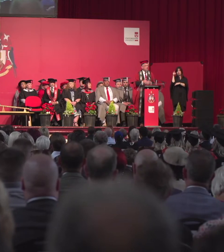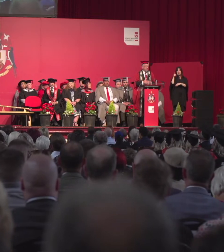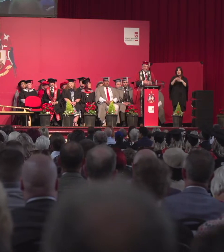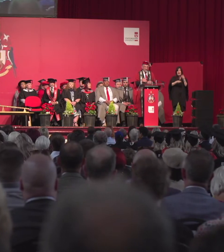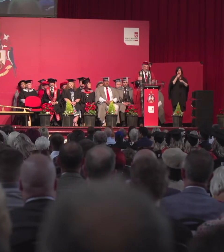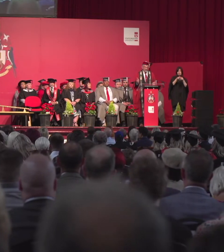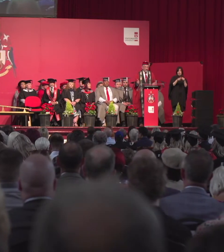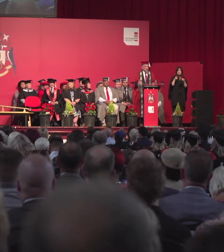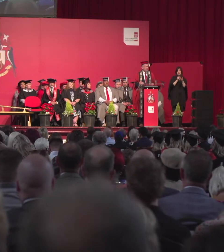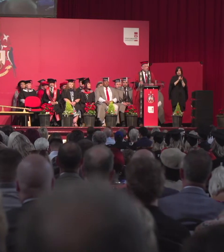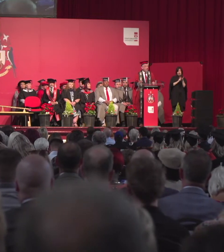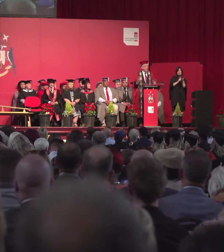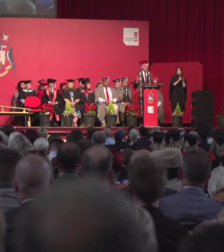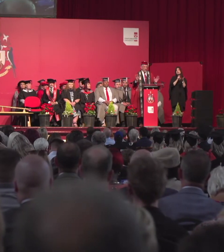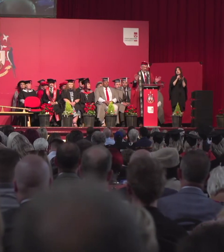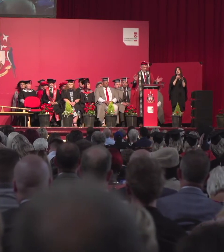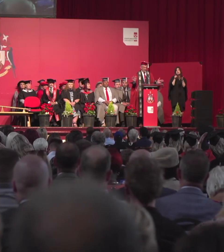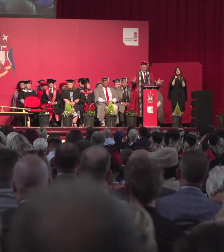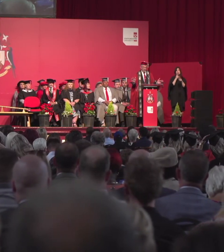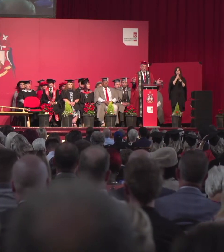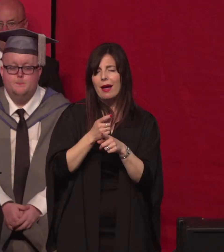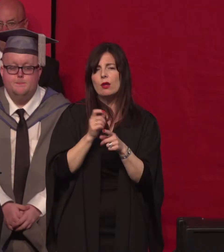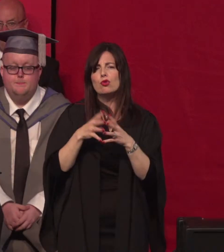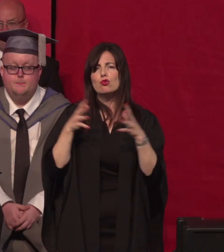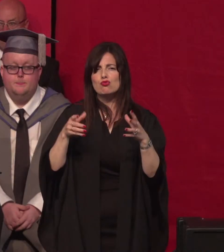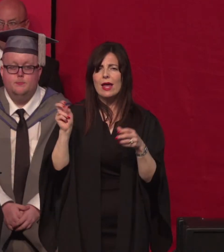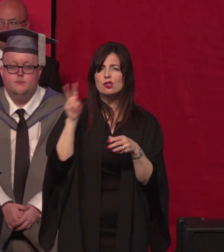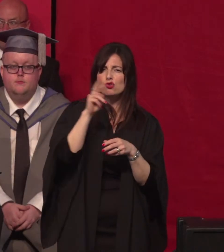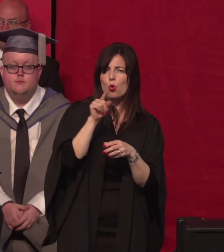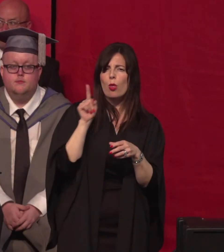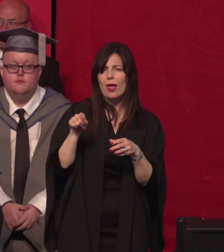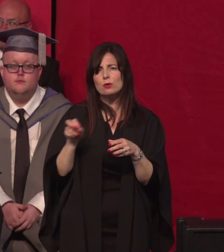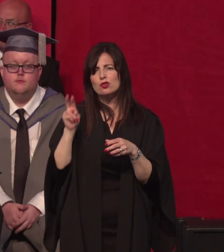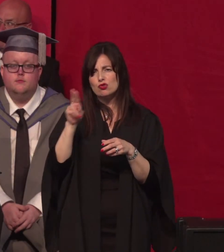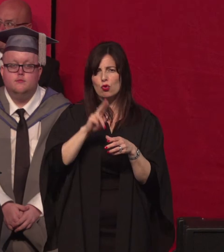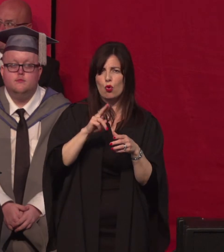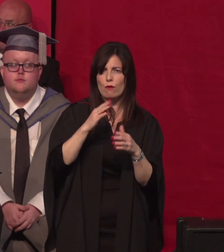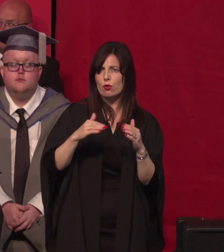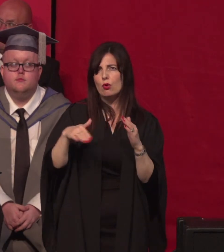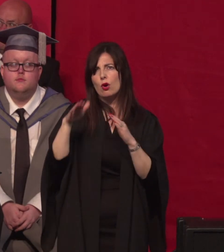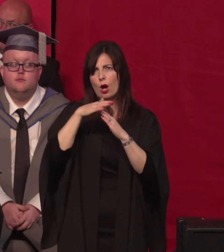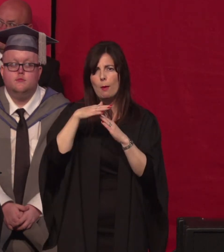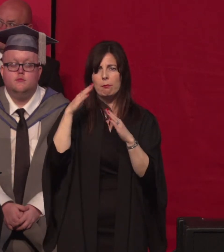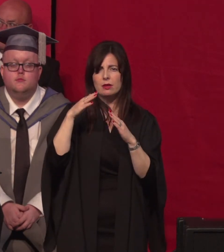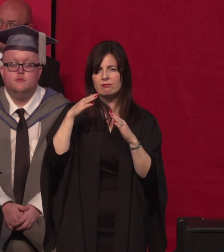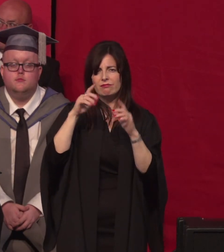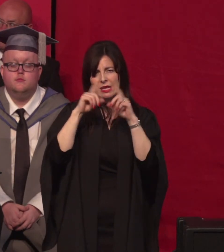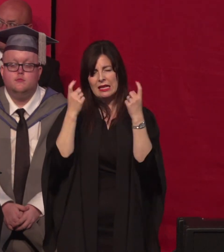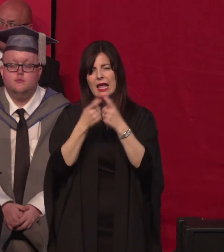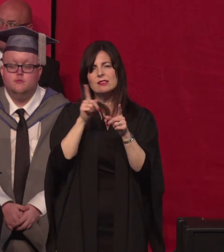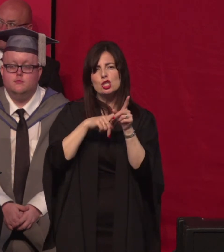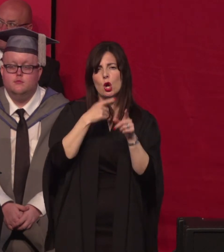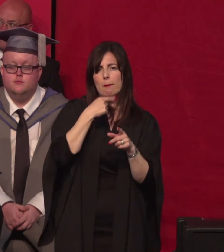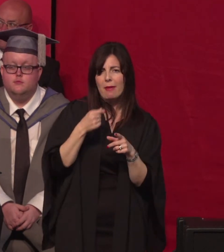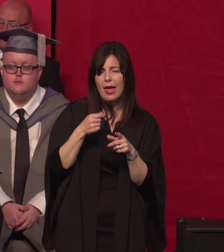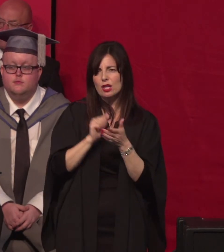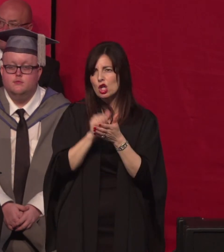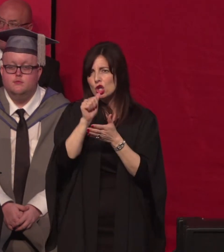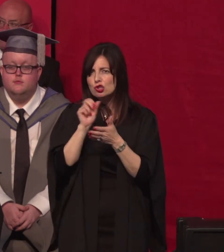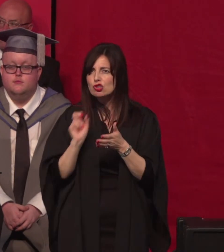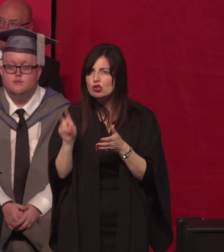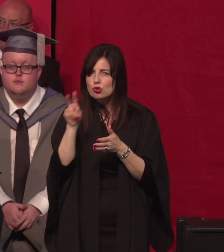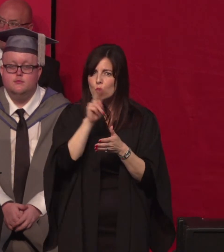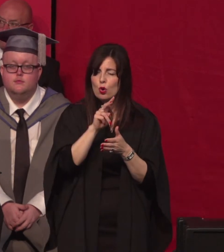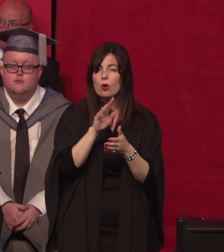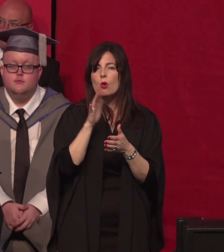his university dissertation on the Grand Tour, a formative cultural journey undertaken by upper-class young men between the